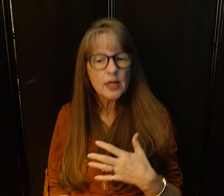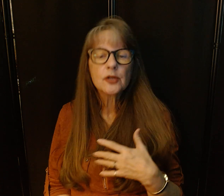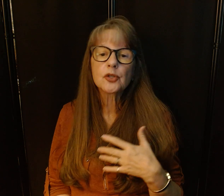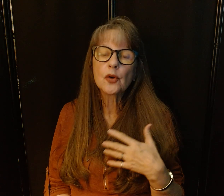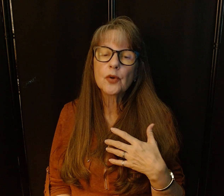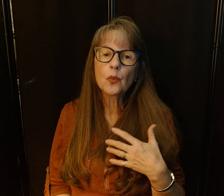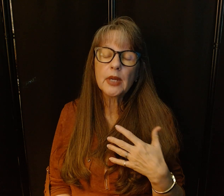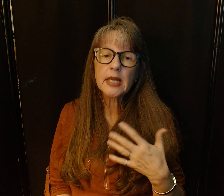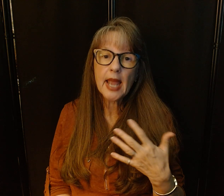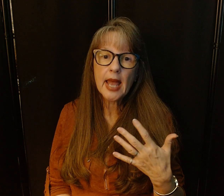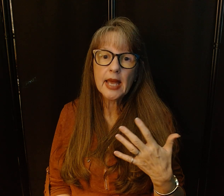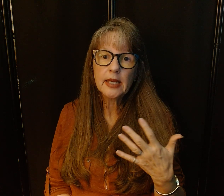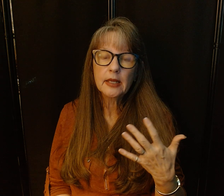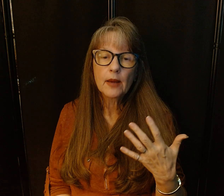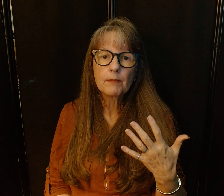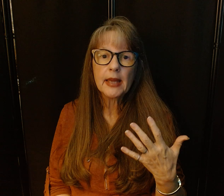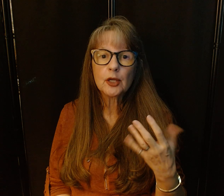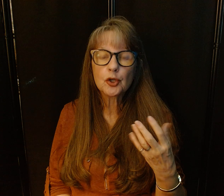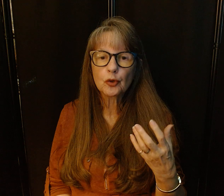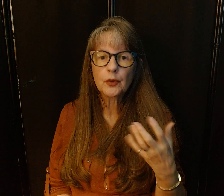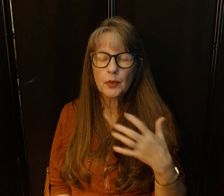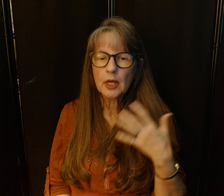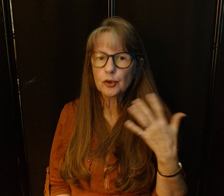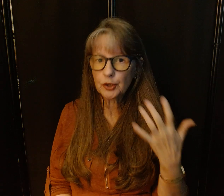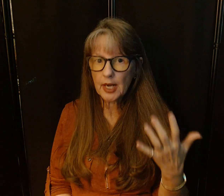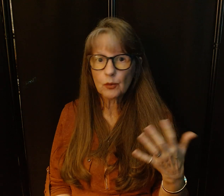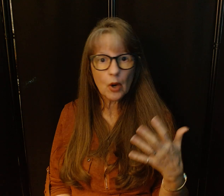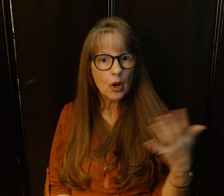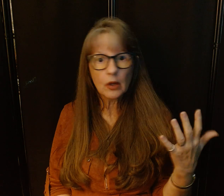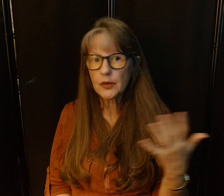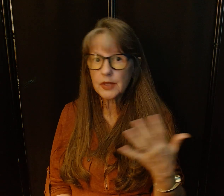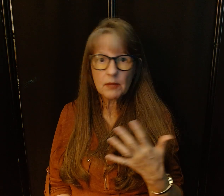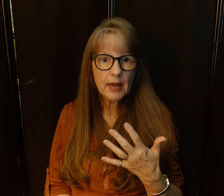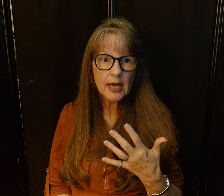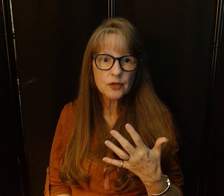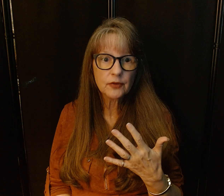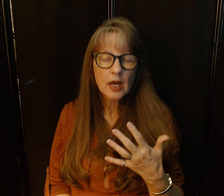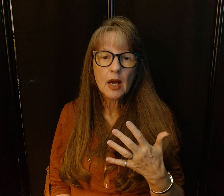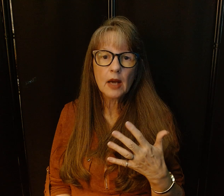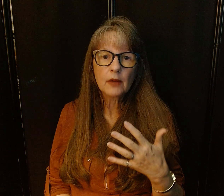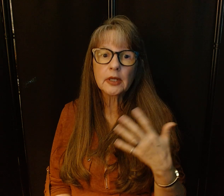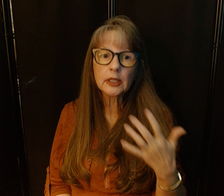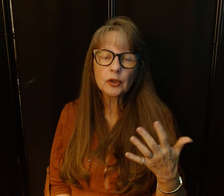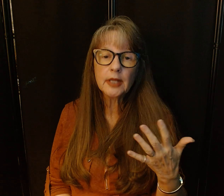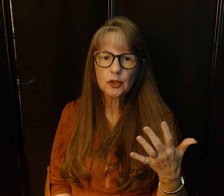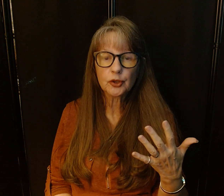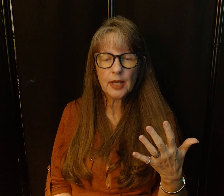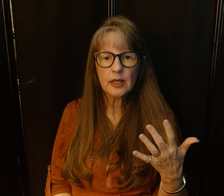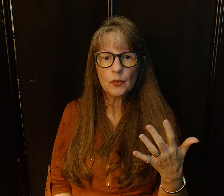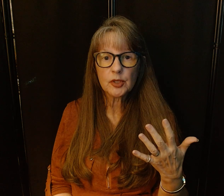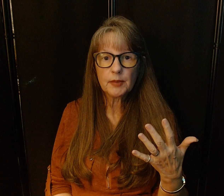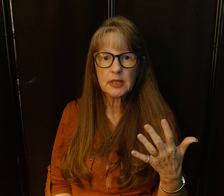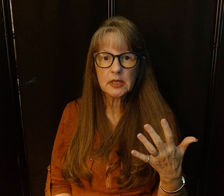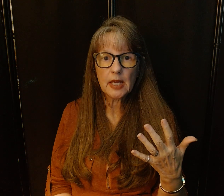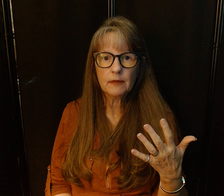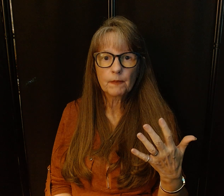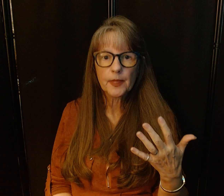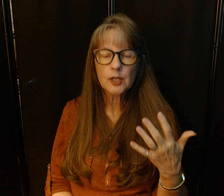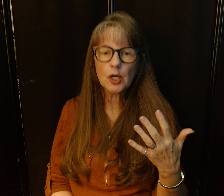so that we can make sure that we understand we're all on the same page of clearly understanding what's being said. So let's